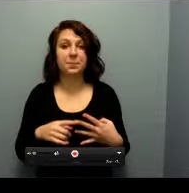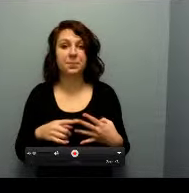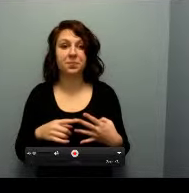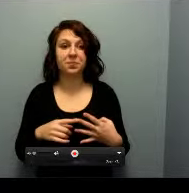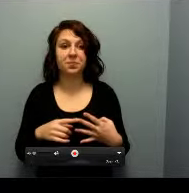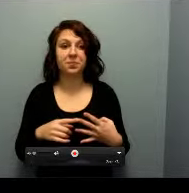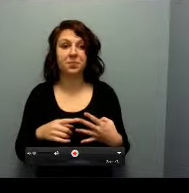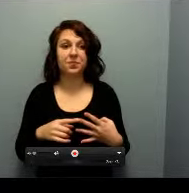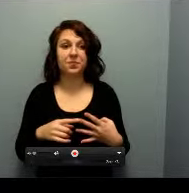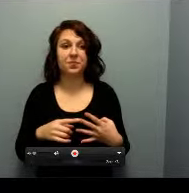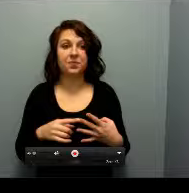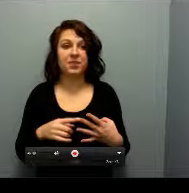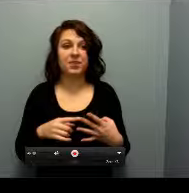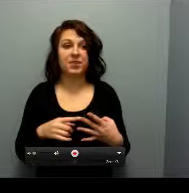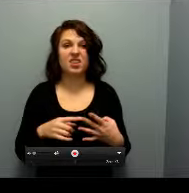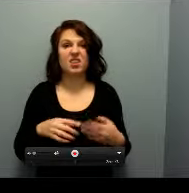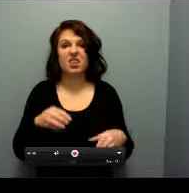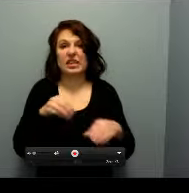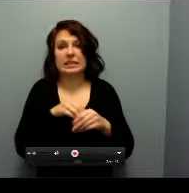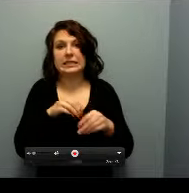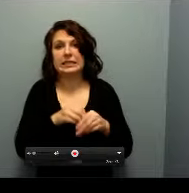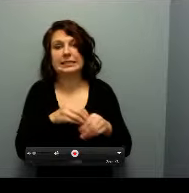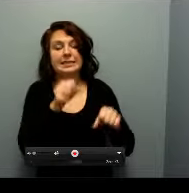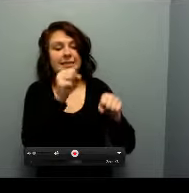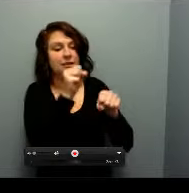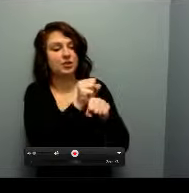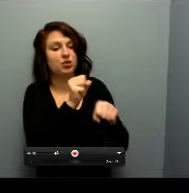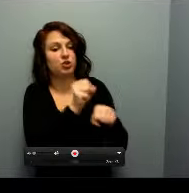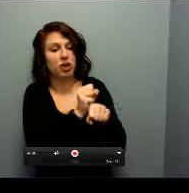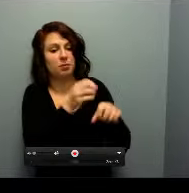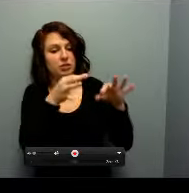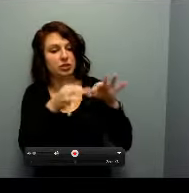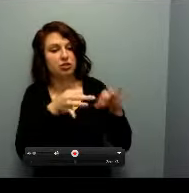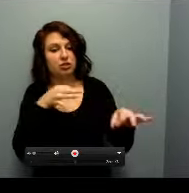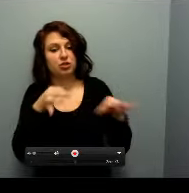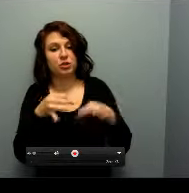It's what's going to be in the job description or what's expected of us.